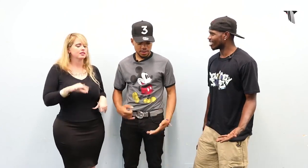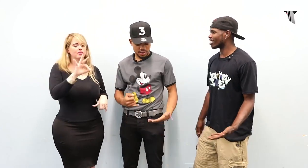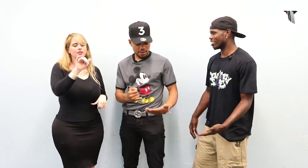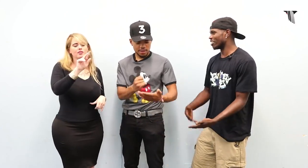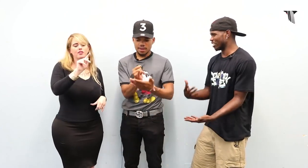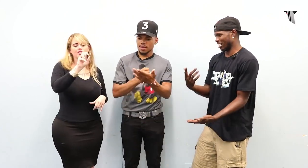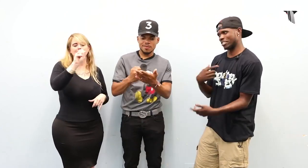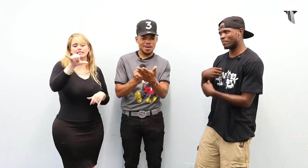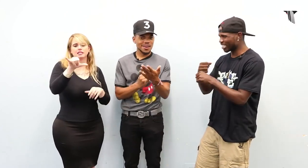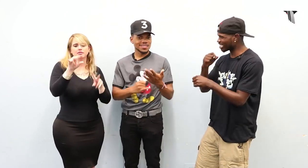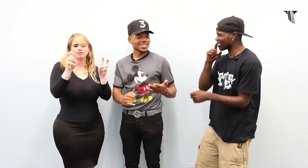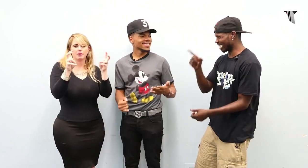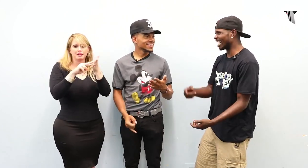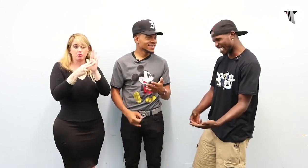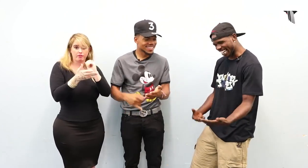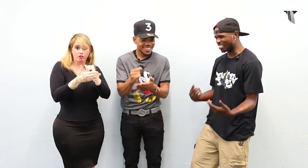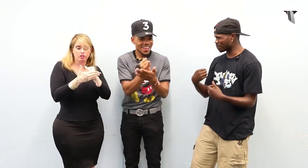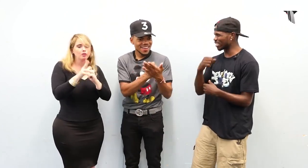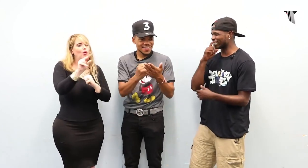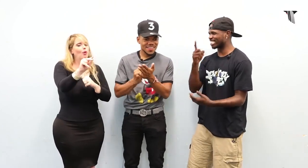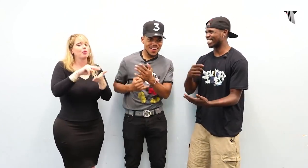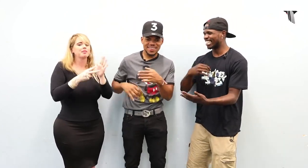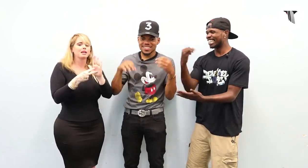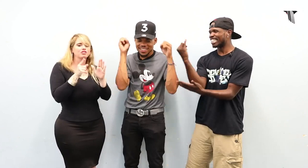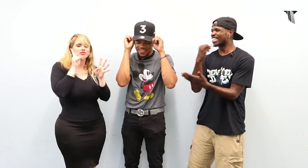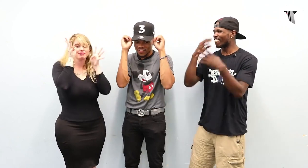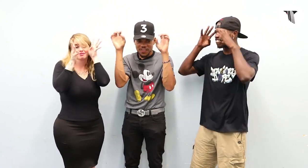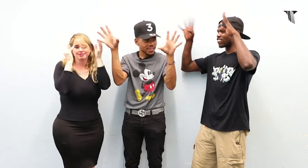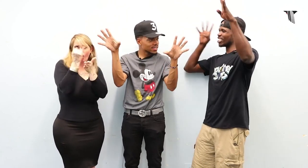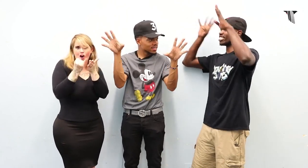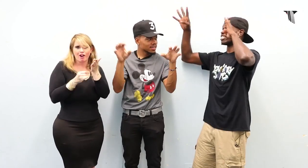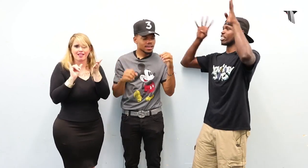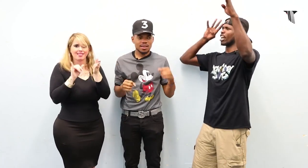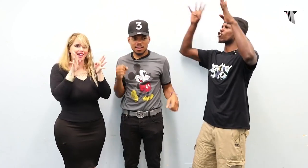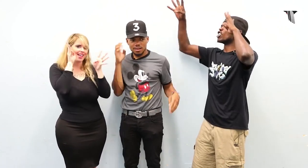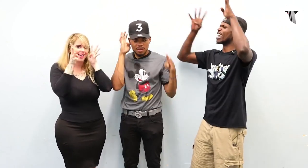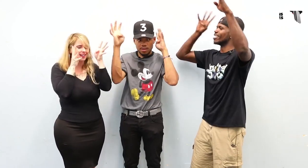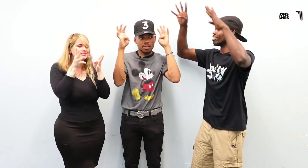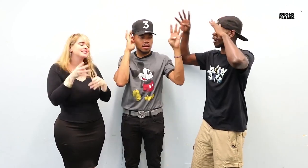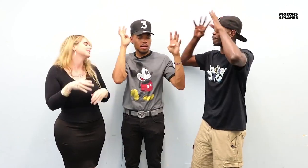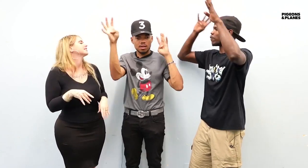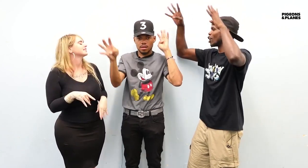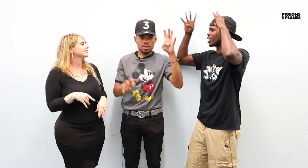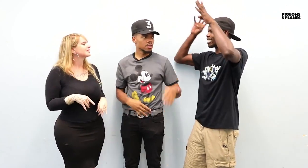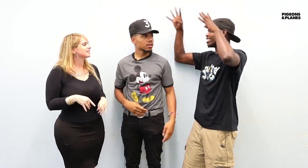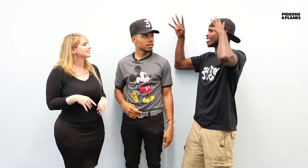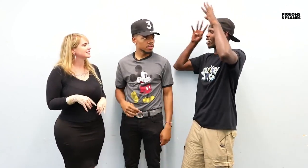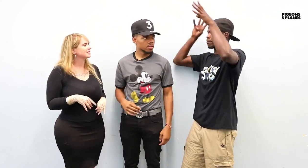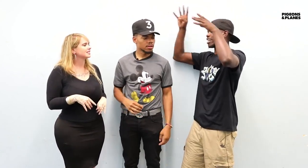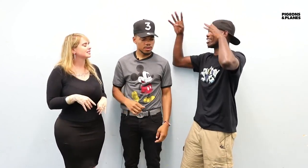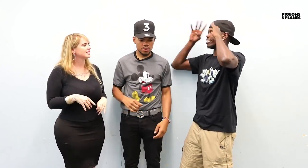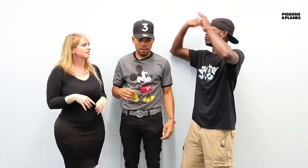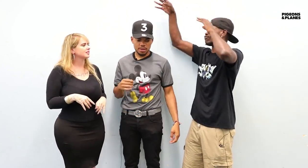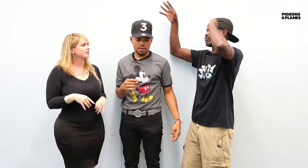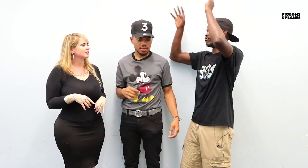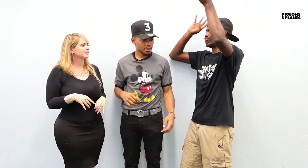Like, you make it too. You make it too. Artsy fartsy. Like creating. I'm farting ideas out of my head. Okay.